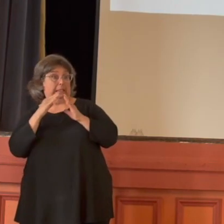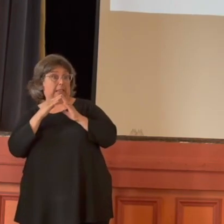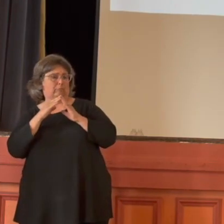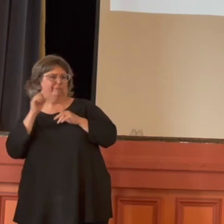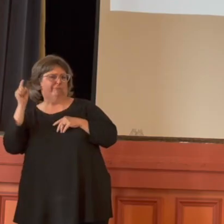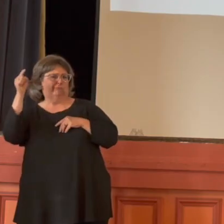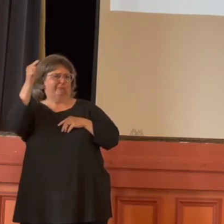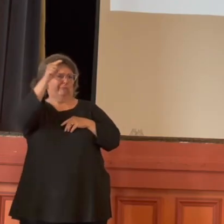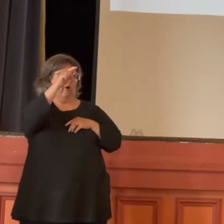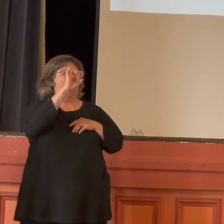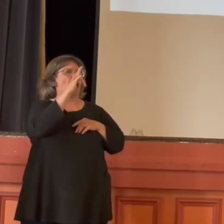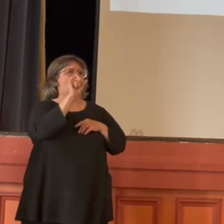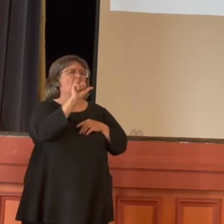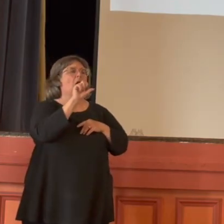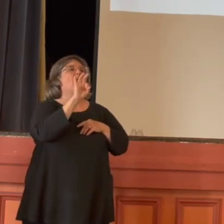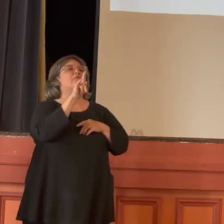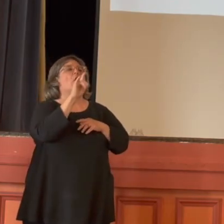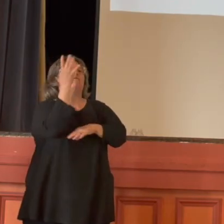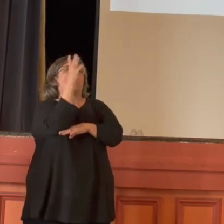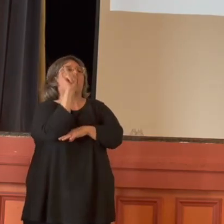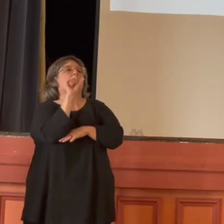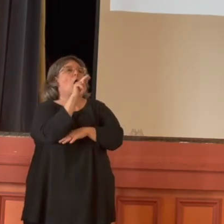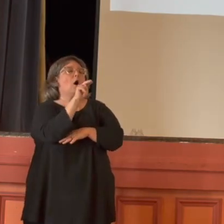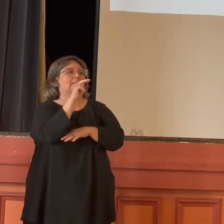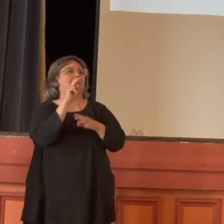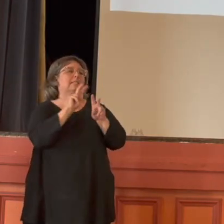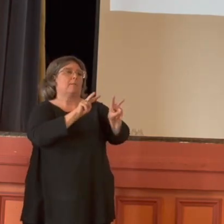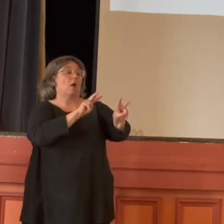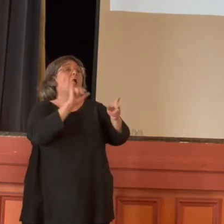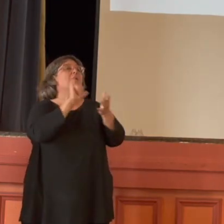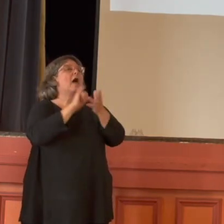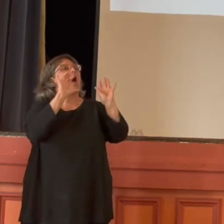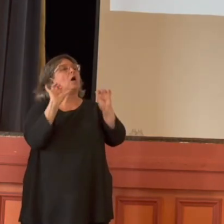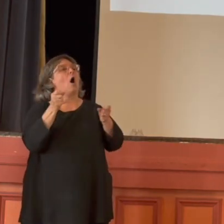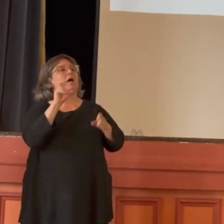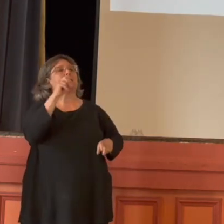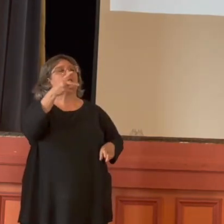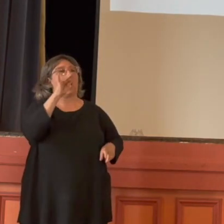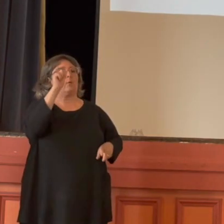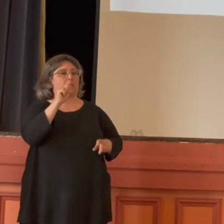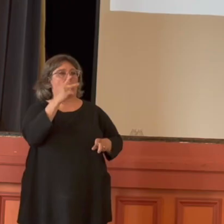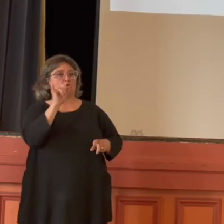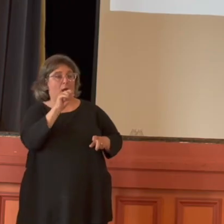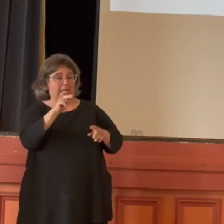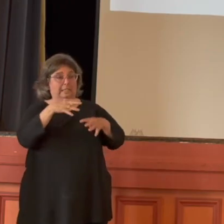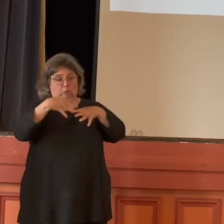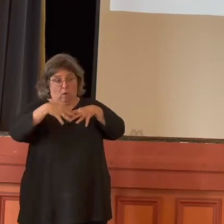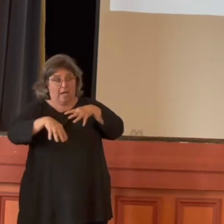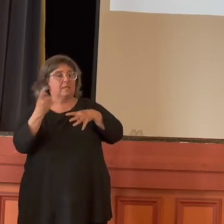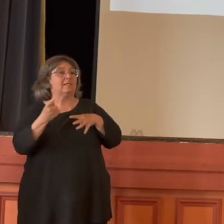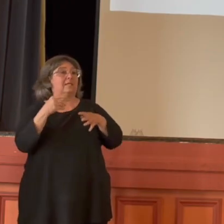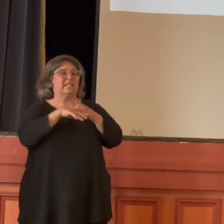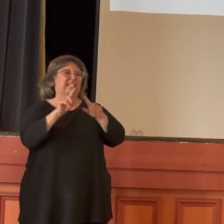all the way to Forest Lawn. And this became known as the Scajaquada Drain. And flowing into the Scajaquada Drain were